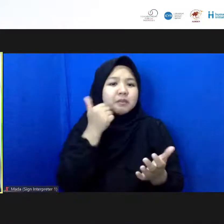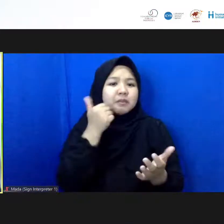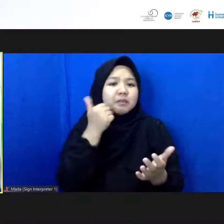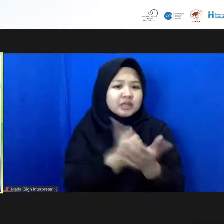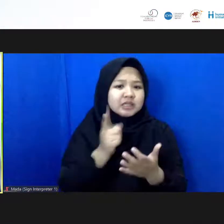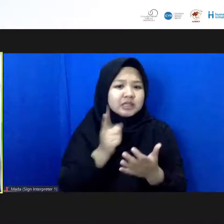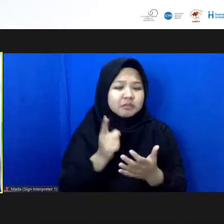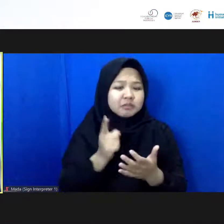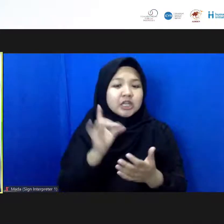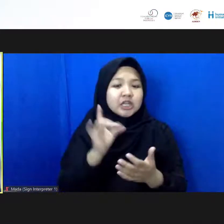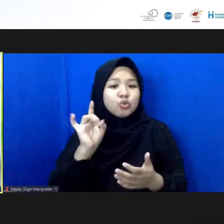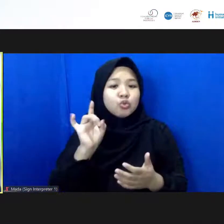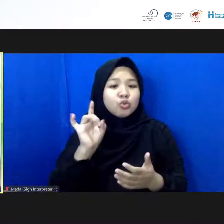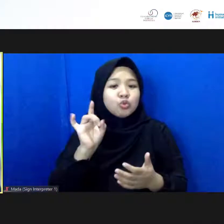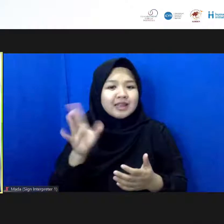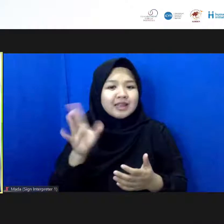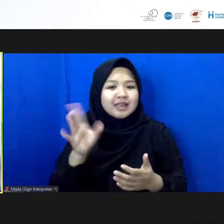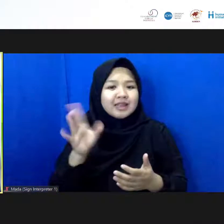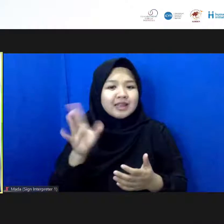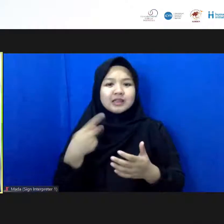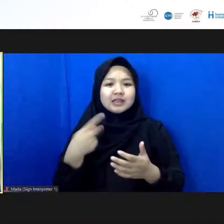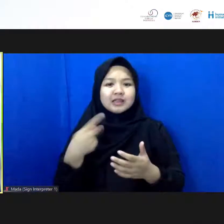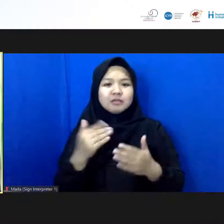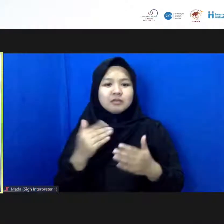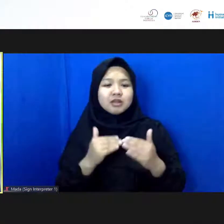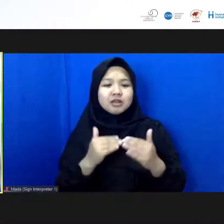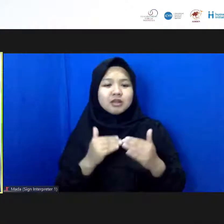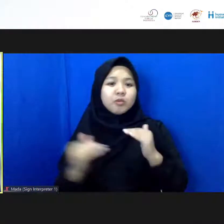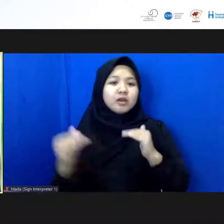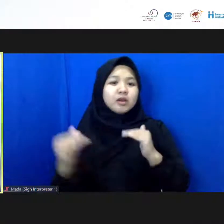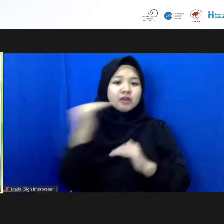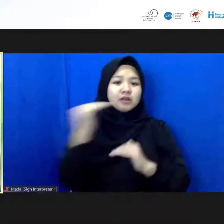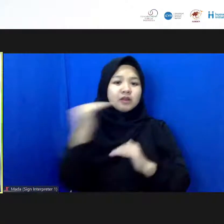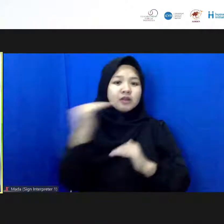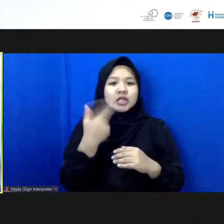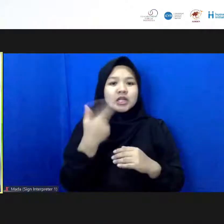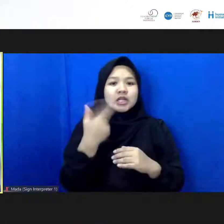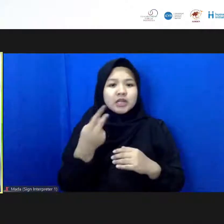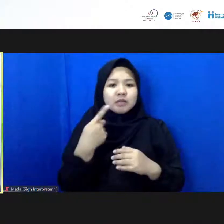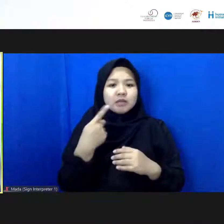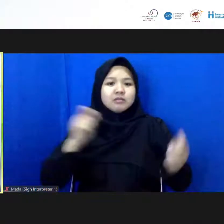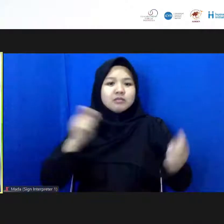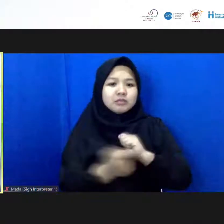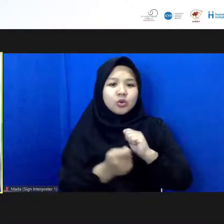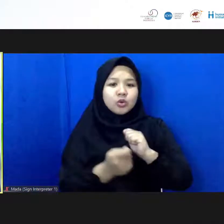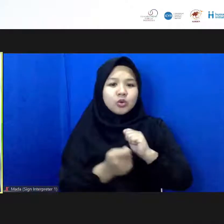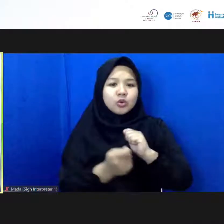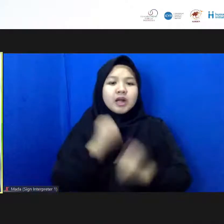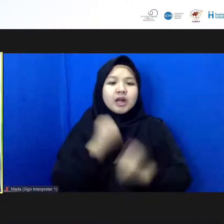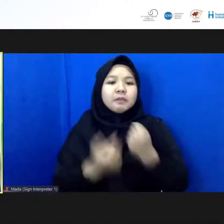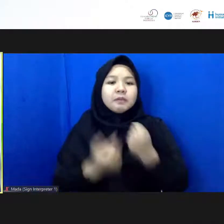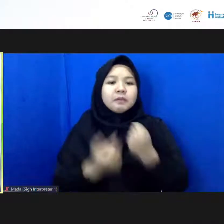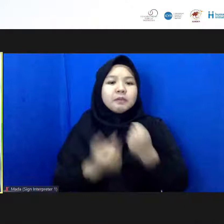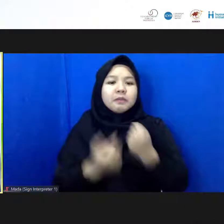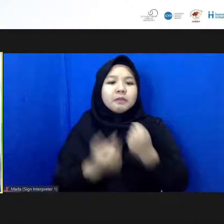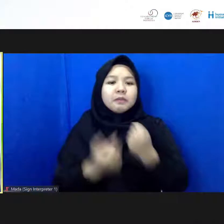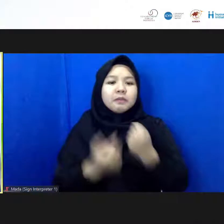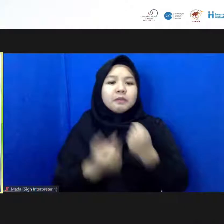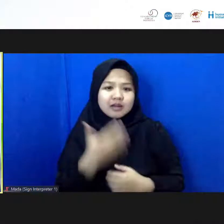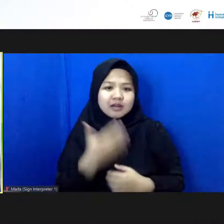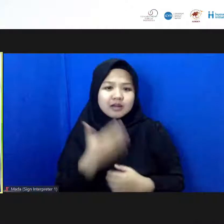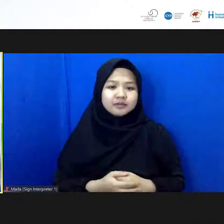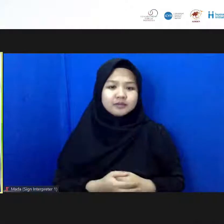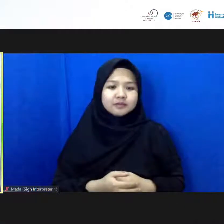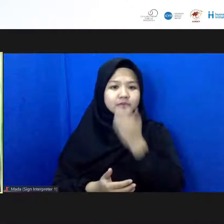don't get to that level, we won't be able to change the behavior within those communities. So I think these